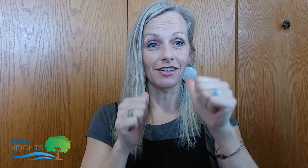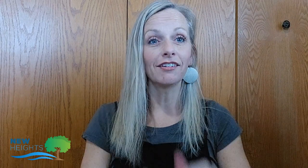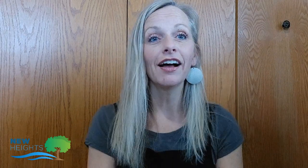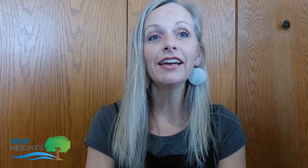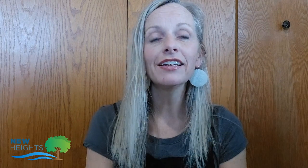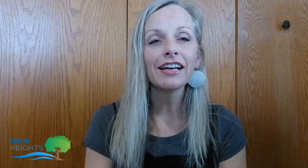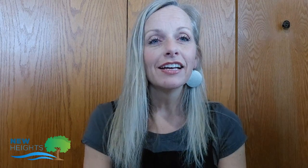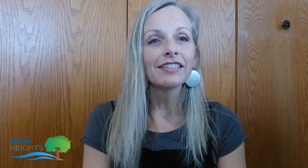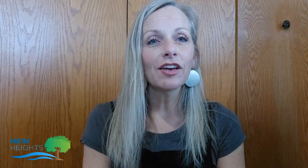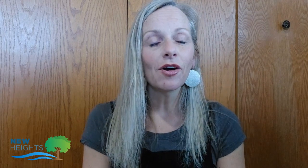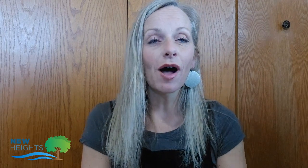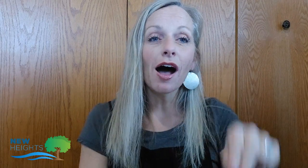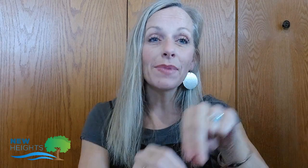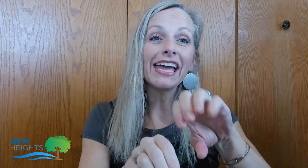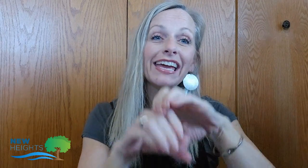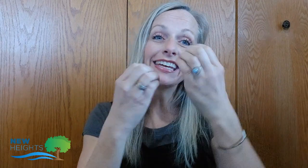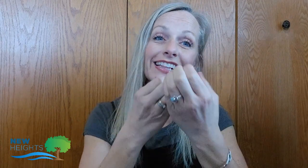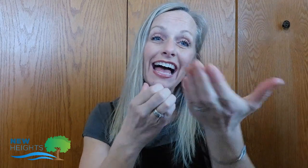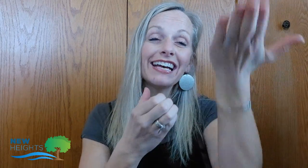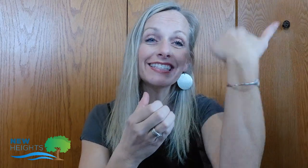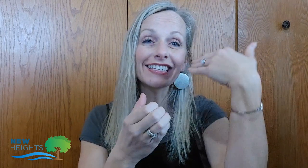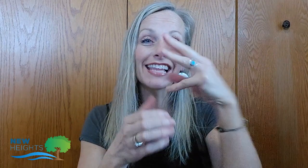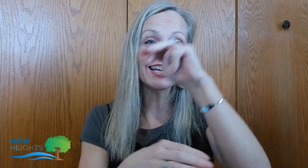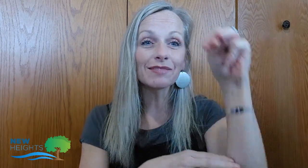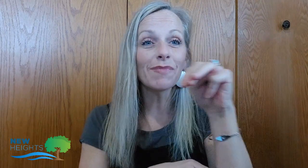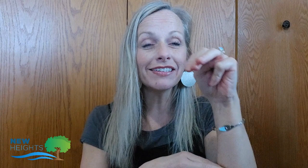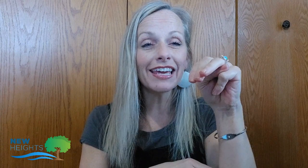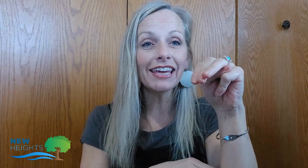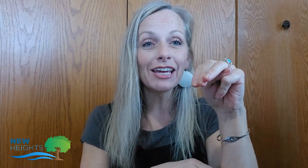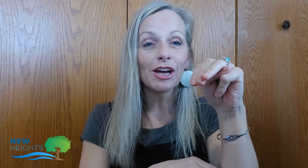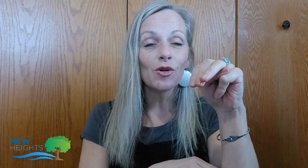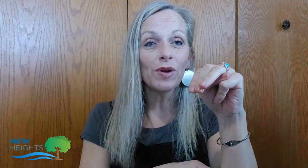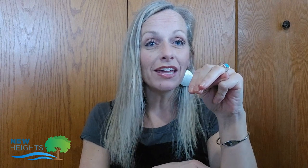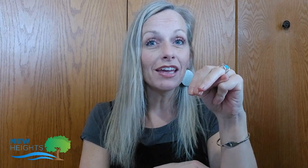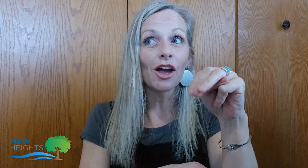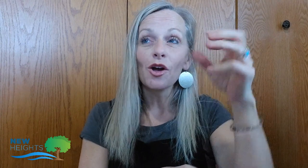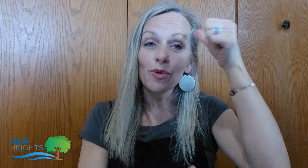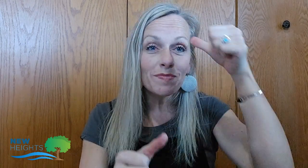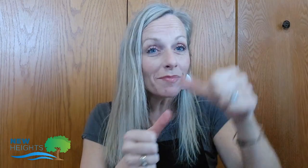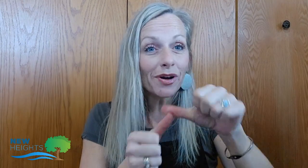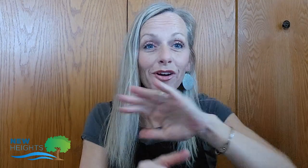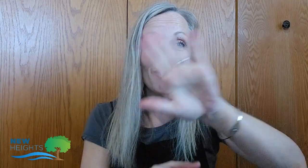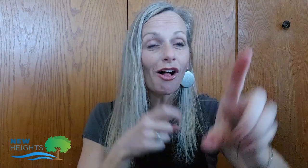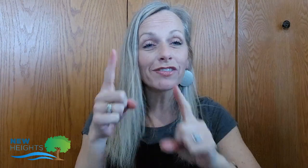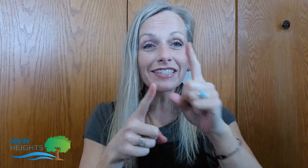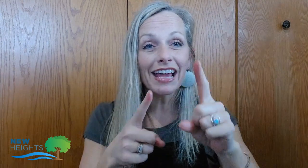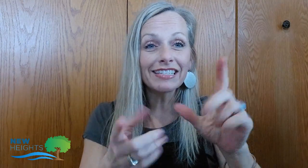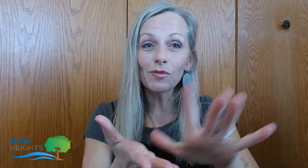All right. So in class this last Monday, we remembered all of the signs that we've